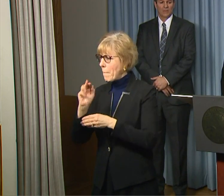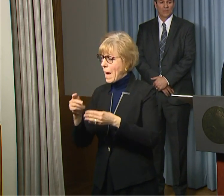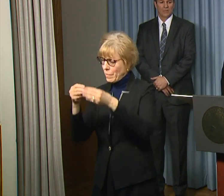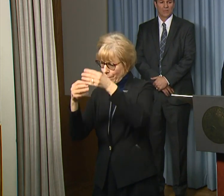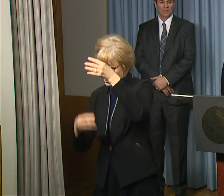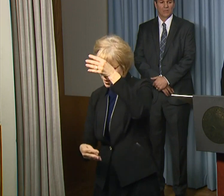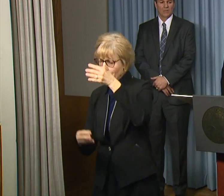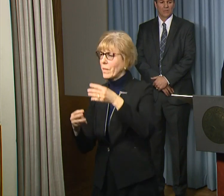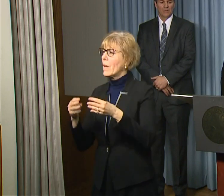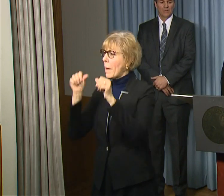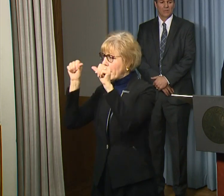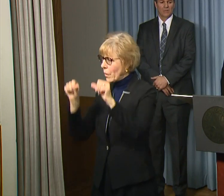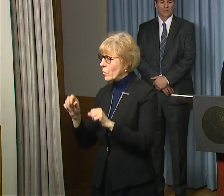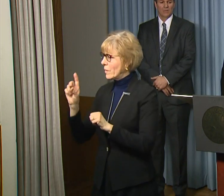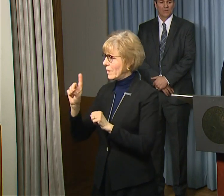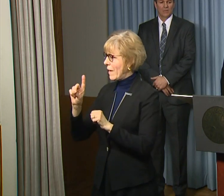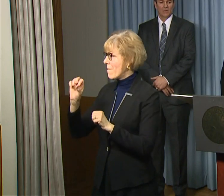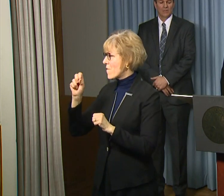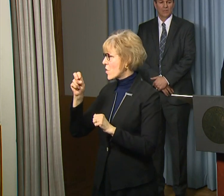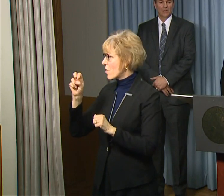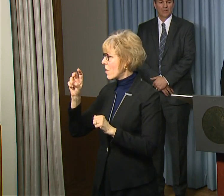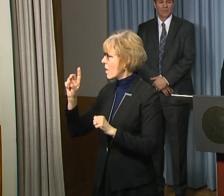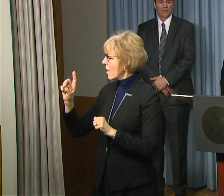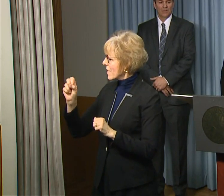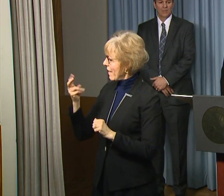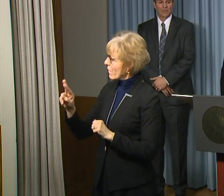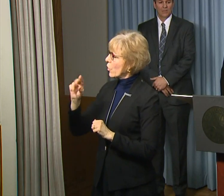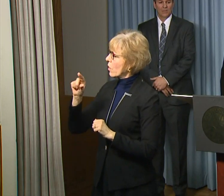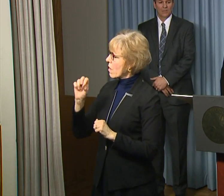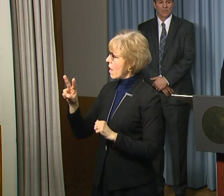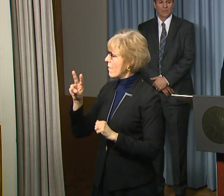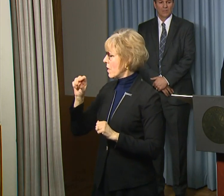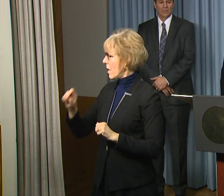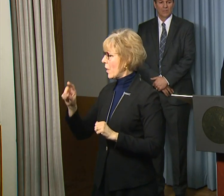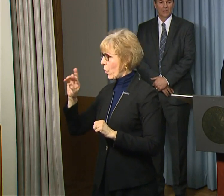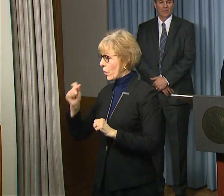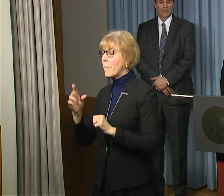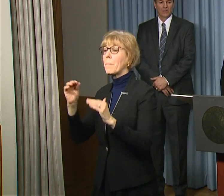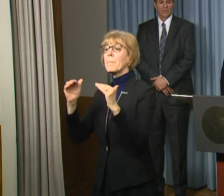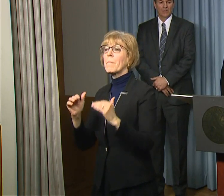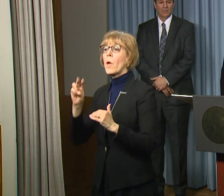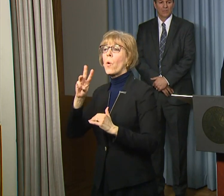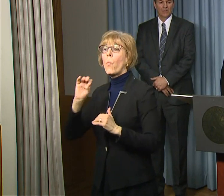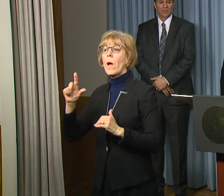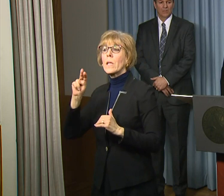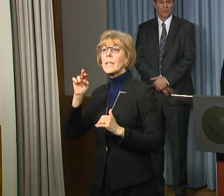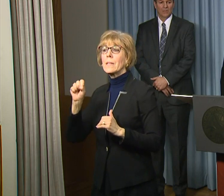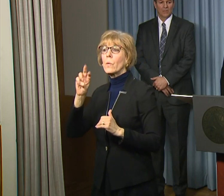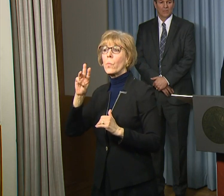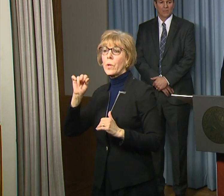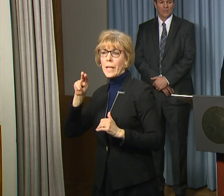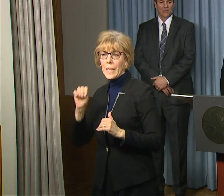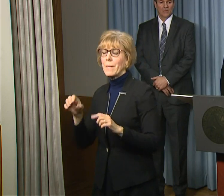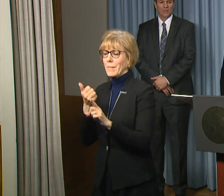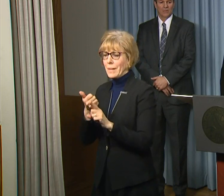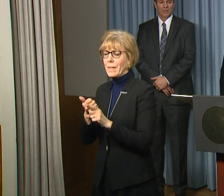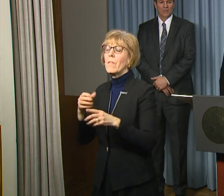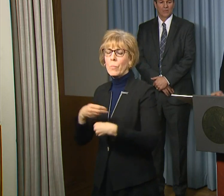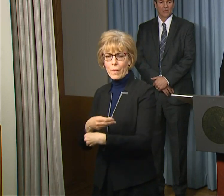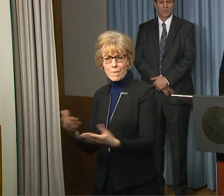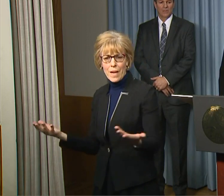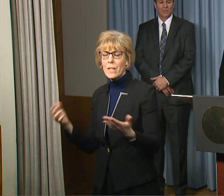on denvergov.org. And the Wellness Winning continues to distribute wellness kits and behavioral health supplies throughout the